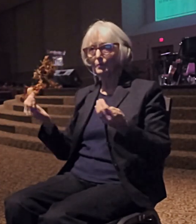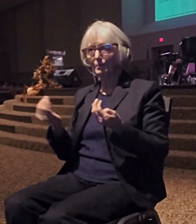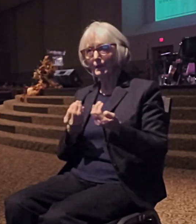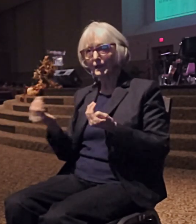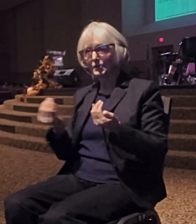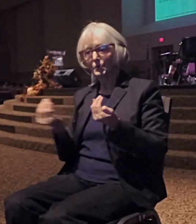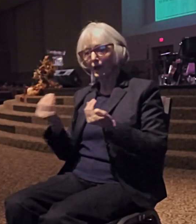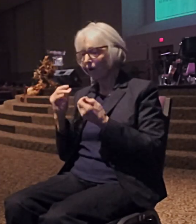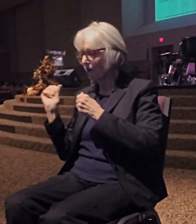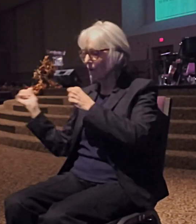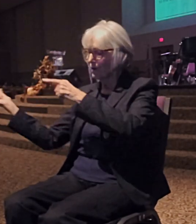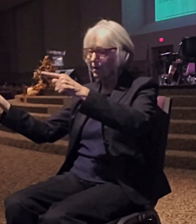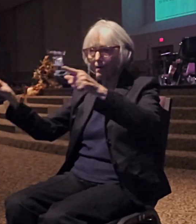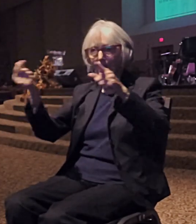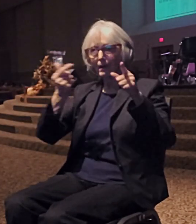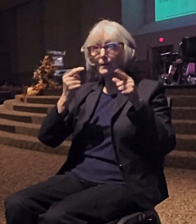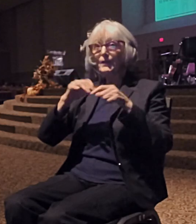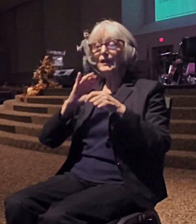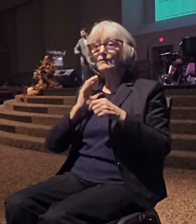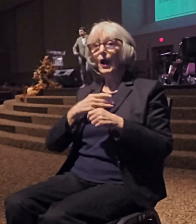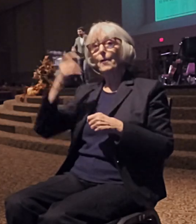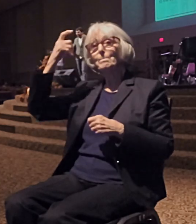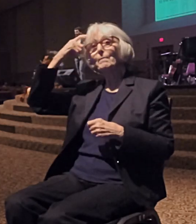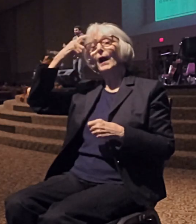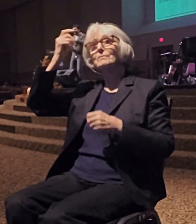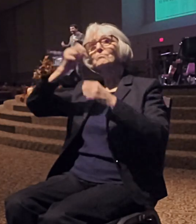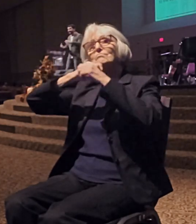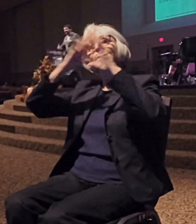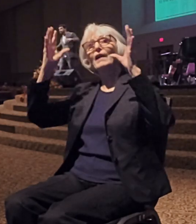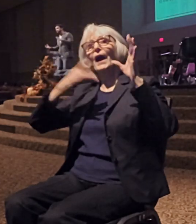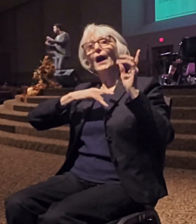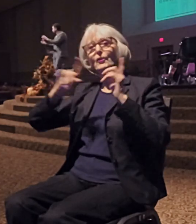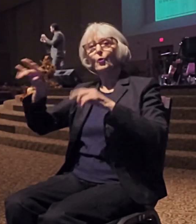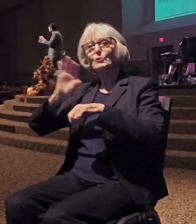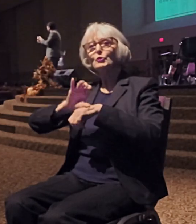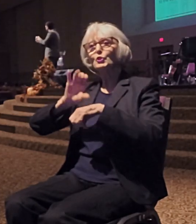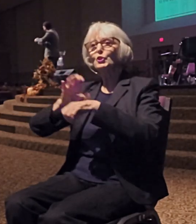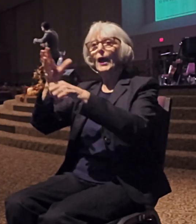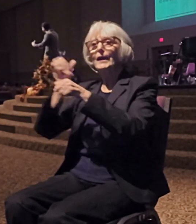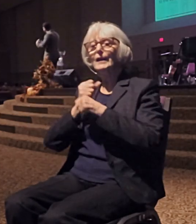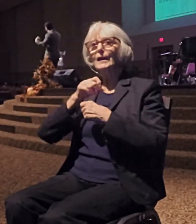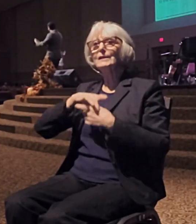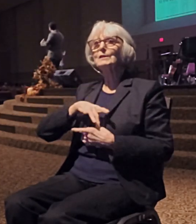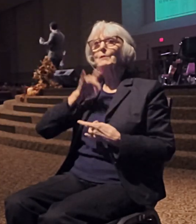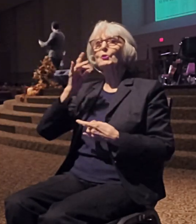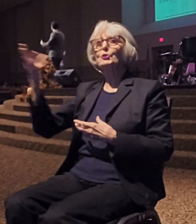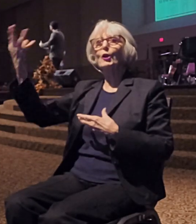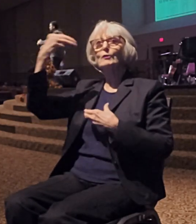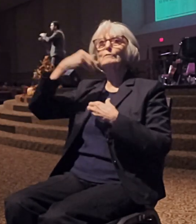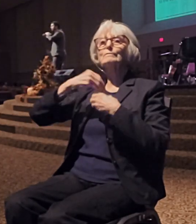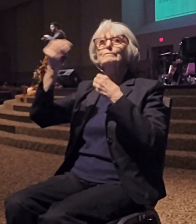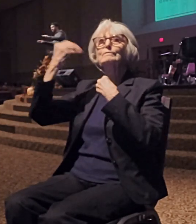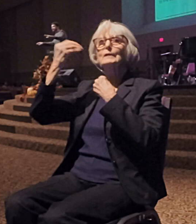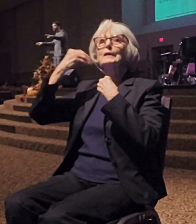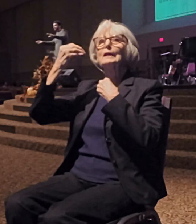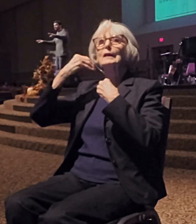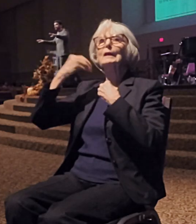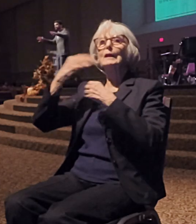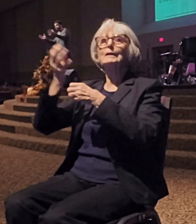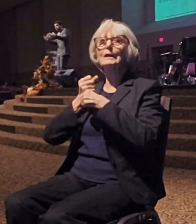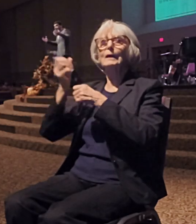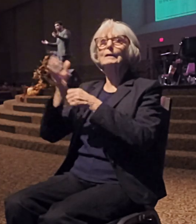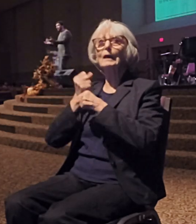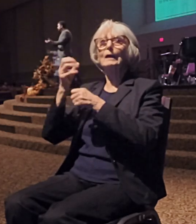If our mindset of church is a place where I go and I get a spiritual TED talk and I get and I get and I get, we've missed